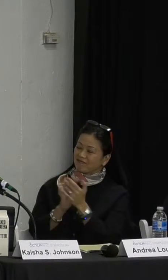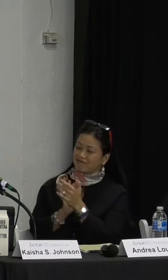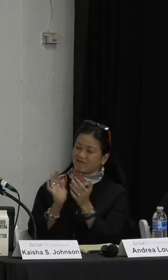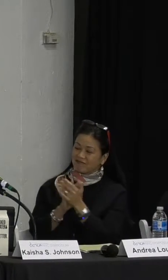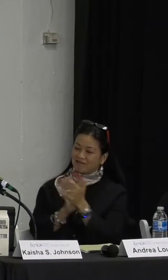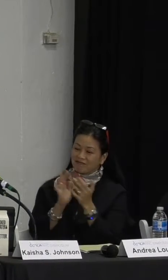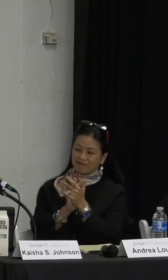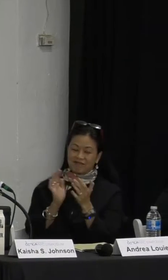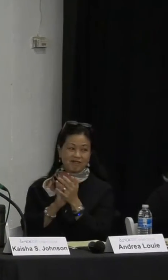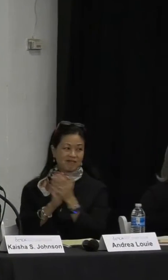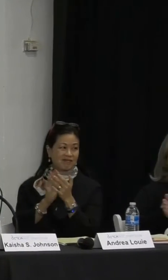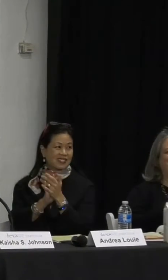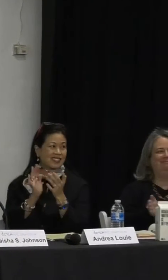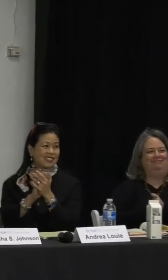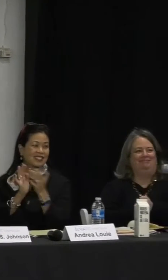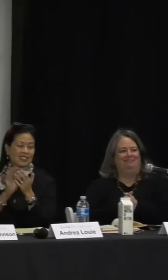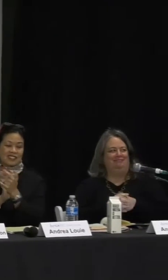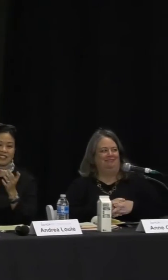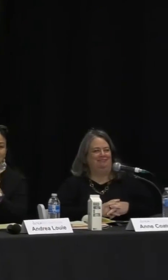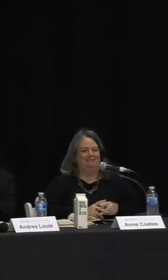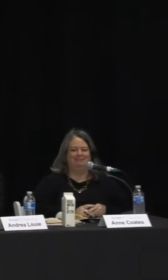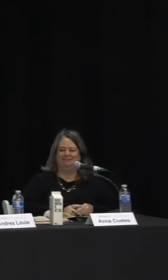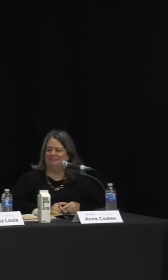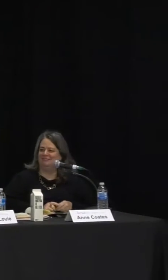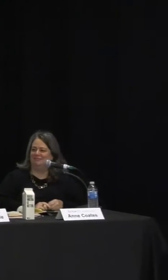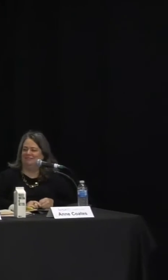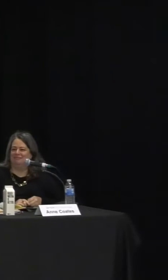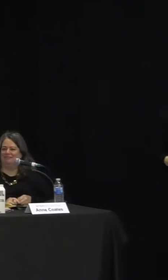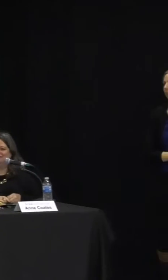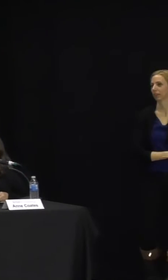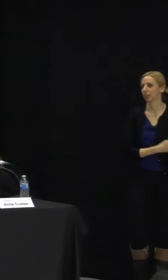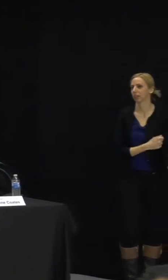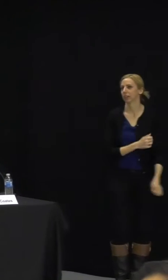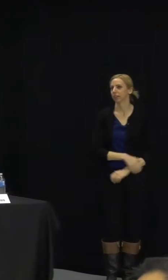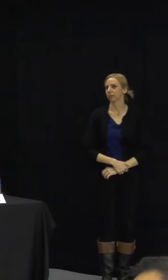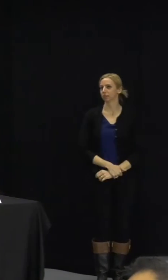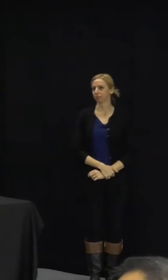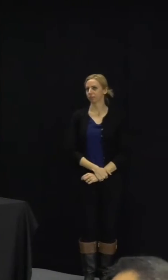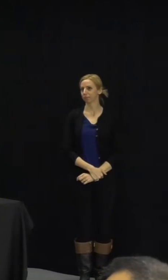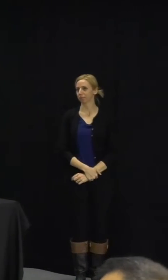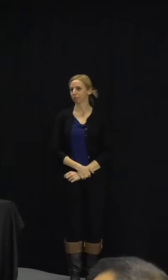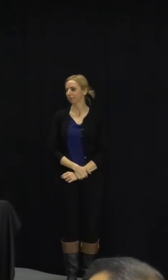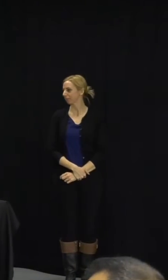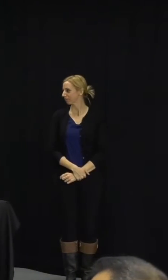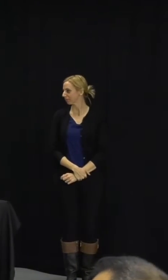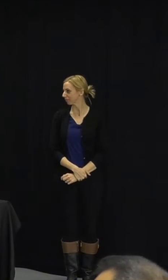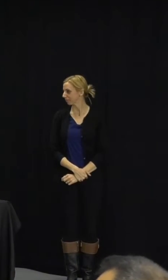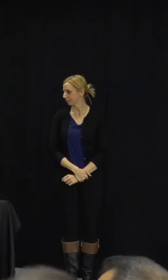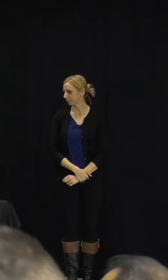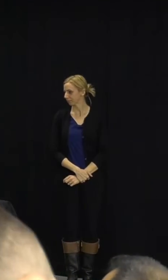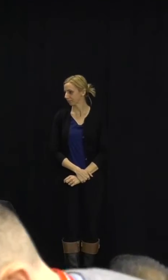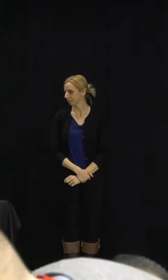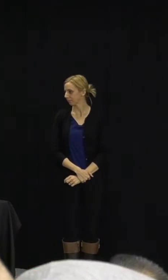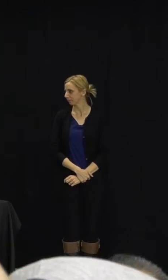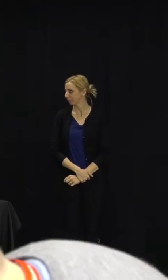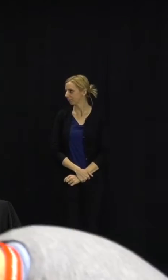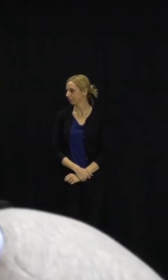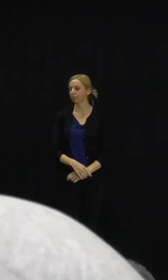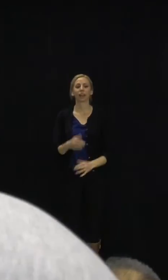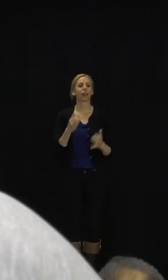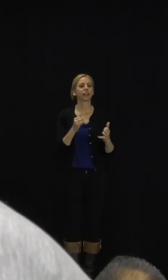Disability rights strategists have often stated, that integration and inclusion of disabled people is